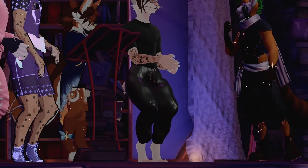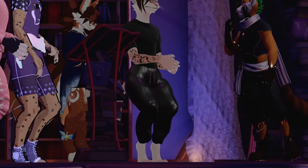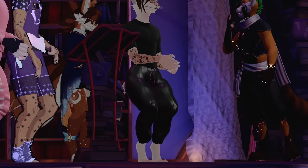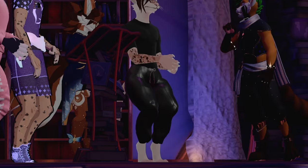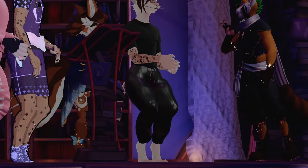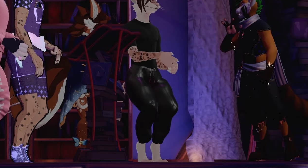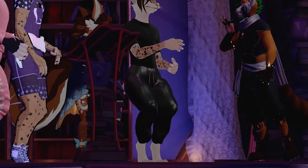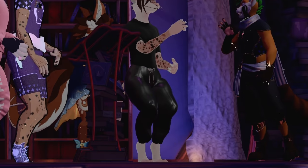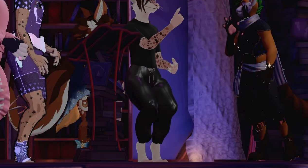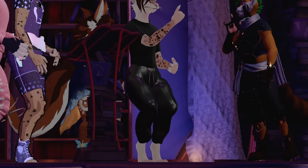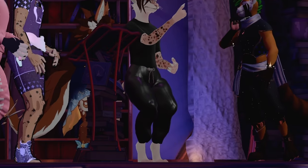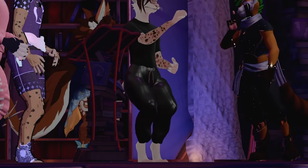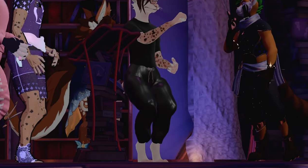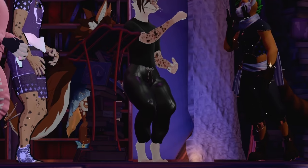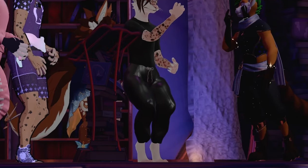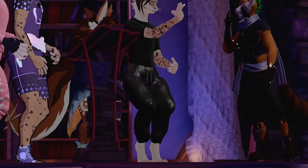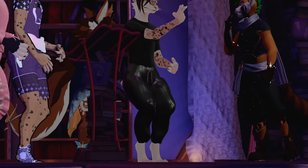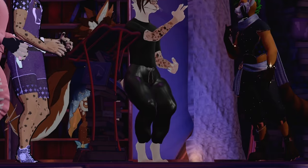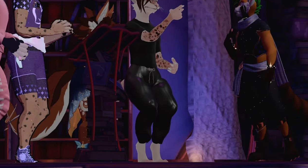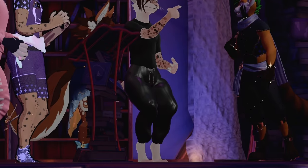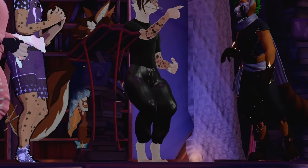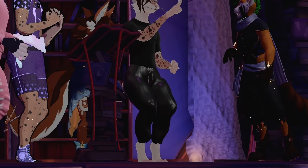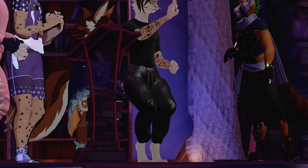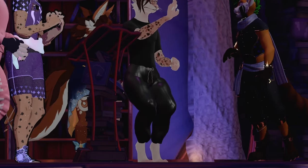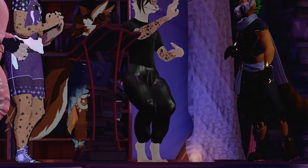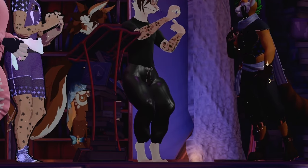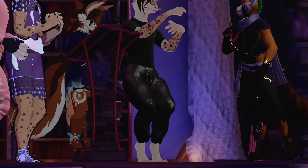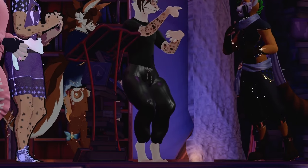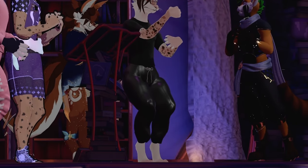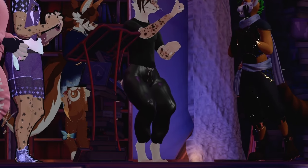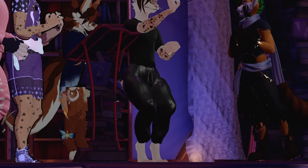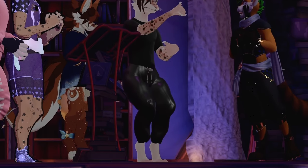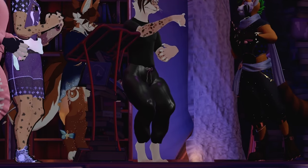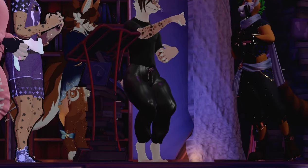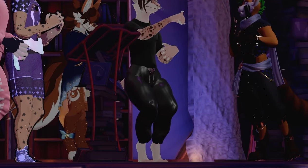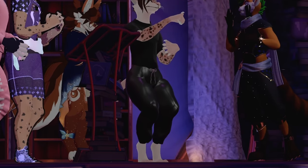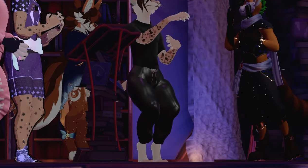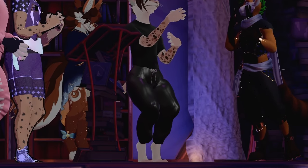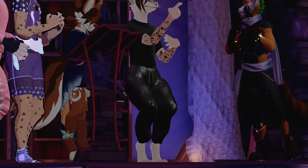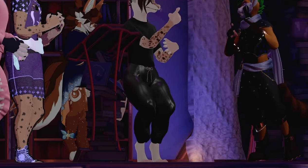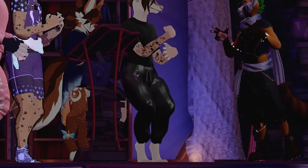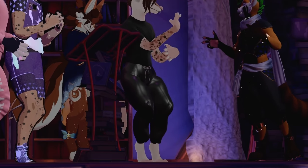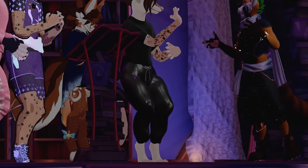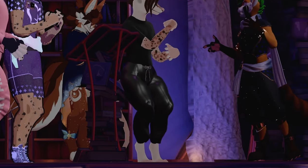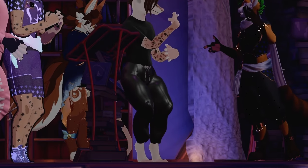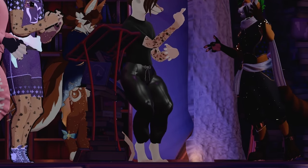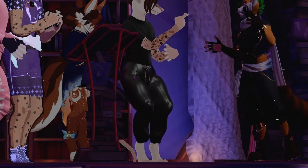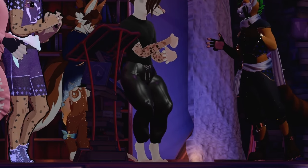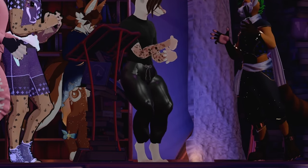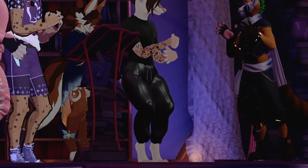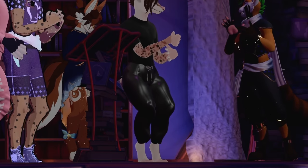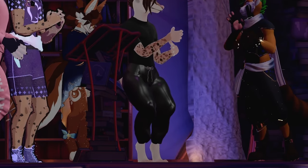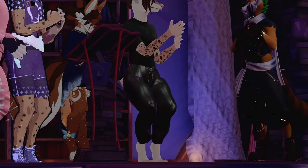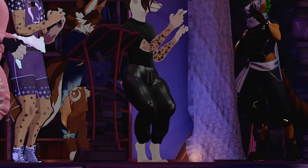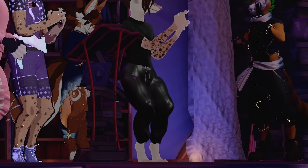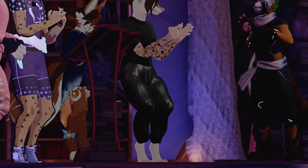Zach Gregory asked a funny question, in my opinion. It says, do you sometimes use VR sign language in person instead